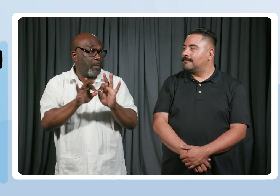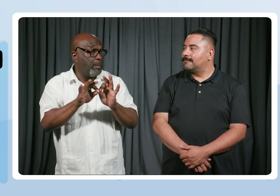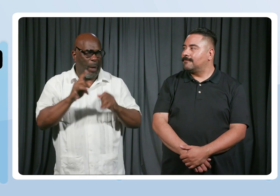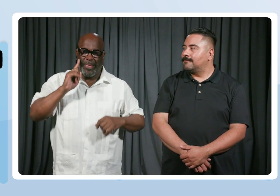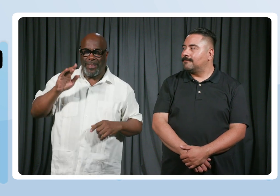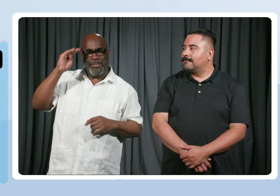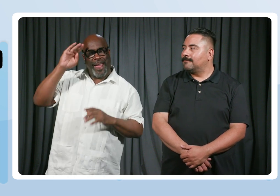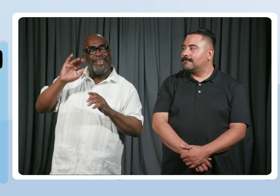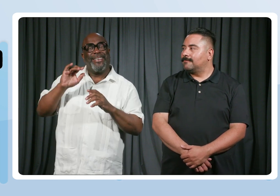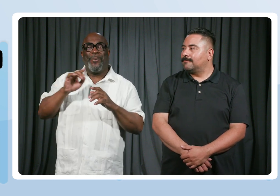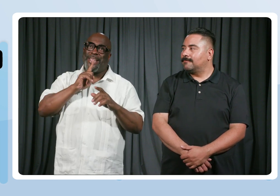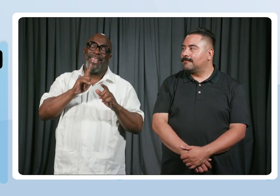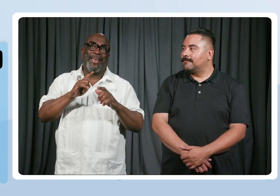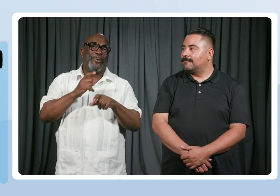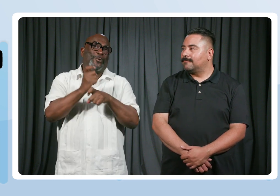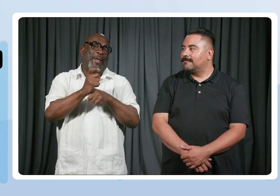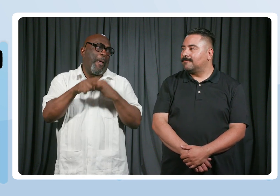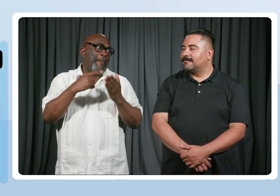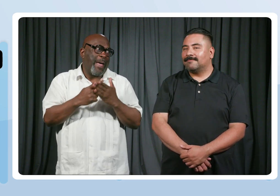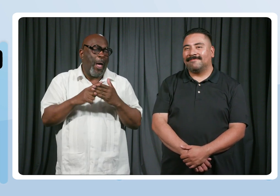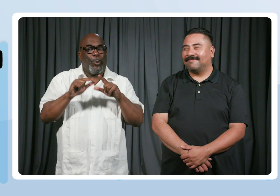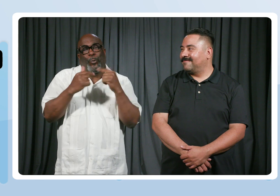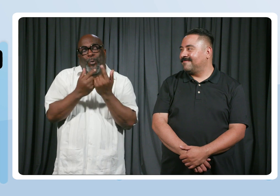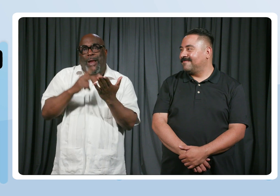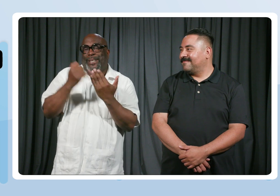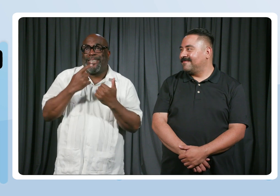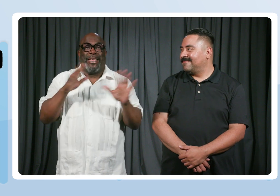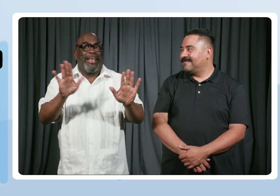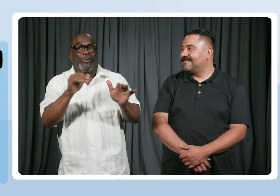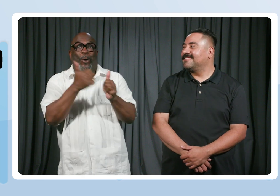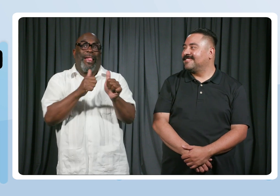made jokes about group projects before. So, don't shy away from the group projects.